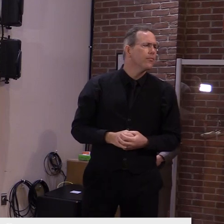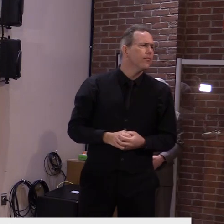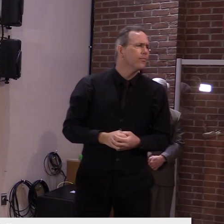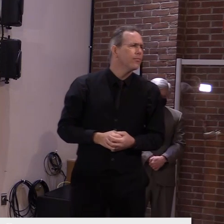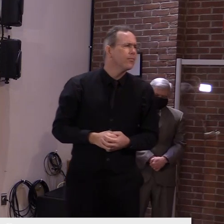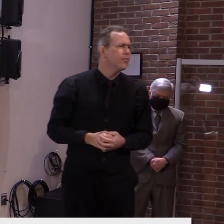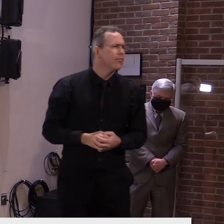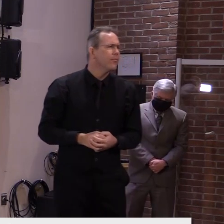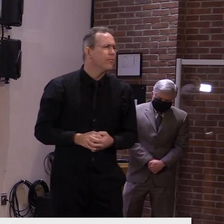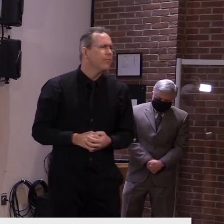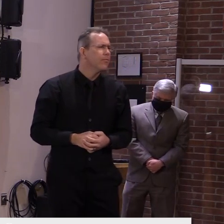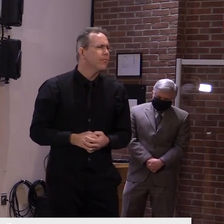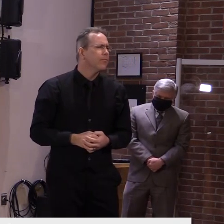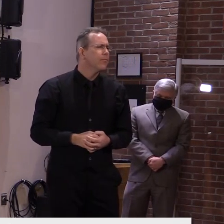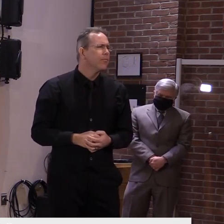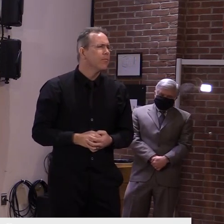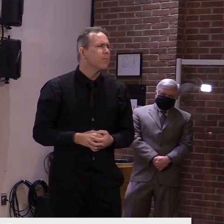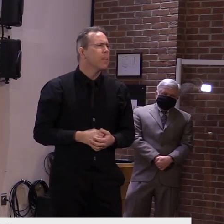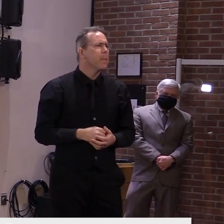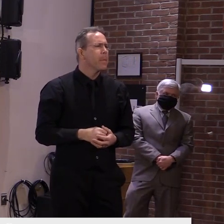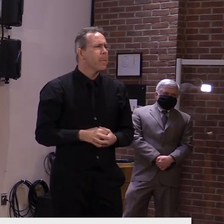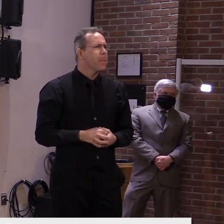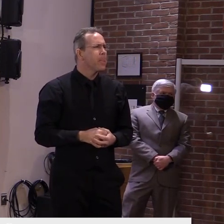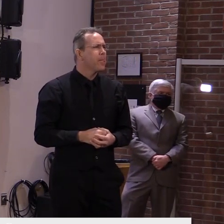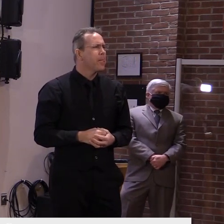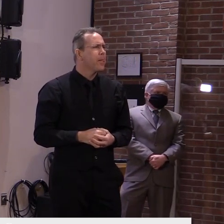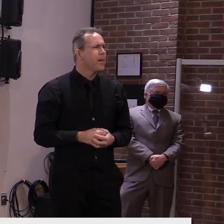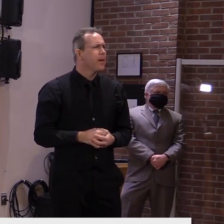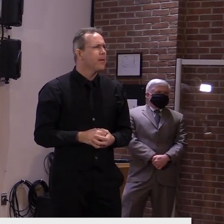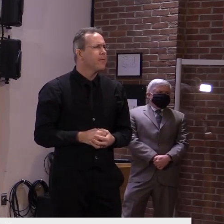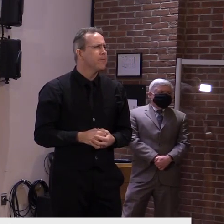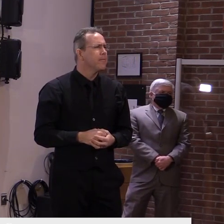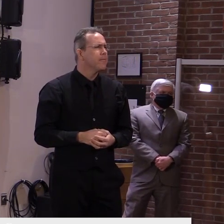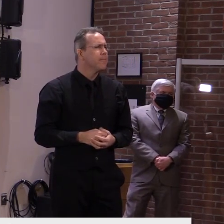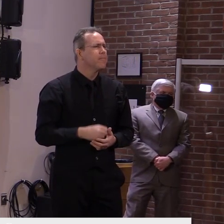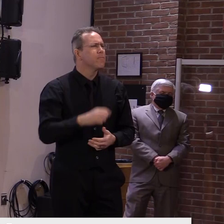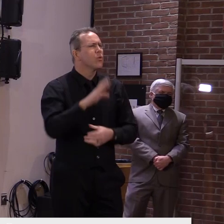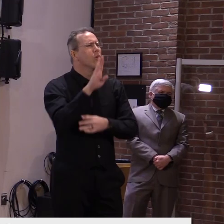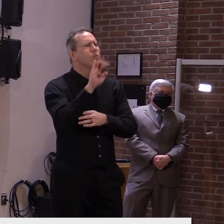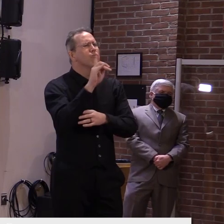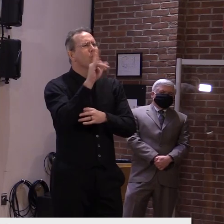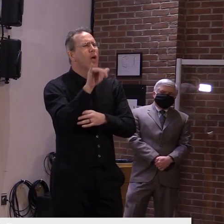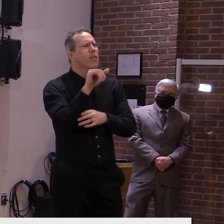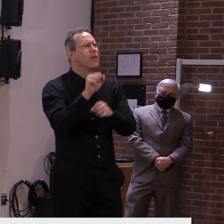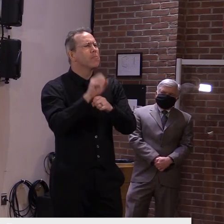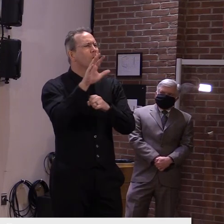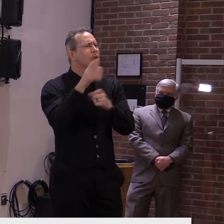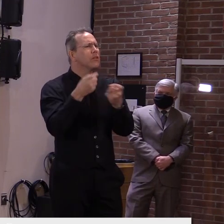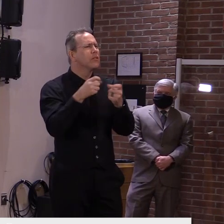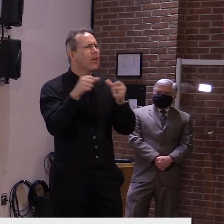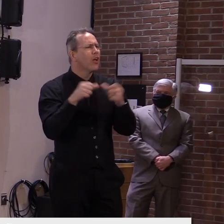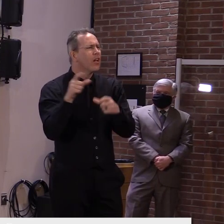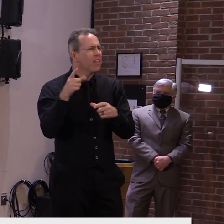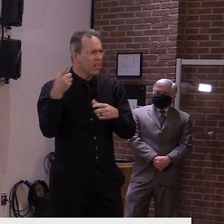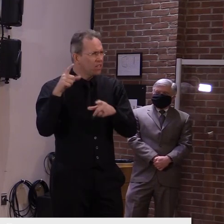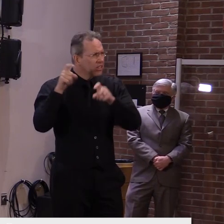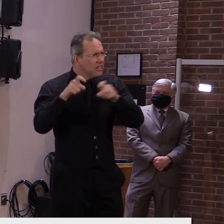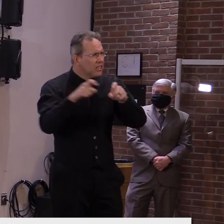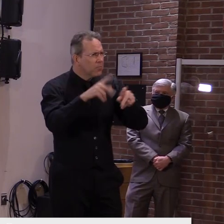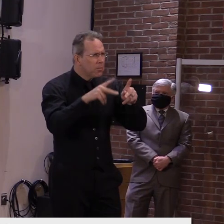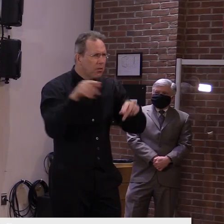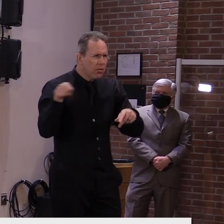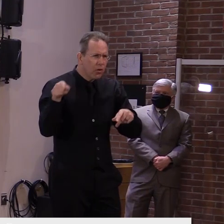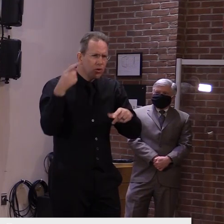people yes. tested positive? I had a reader point out that that's a positivity rate of 3.4, and she wondered why people weren't alarmed by